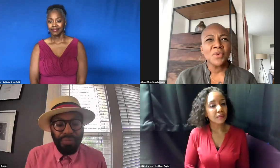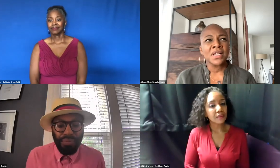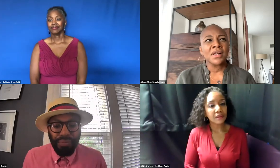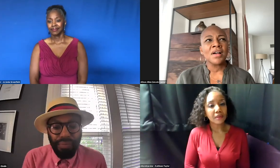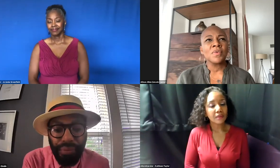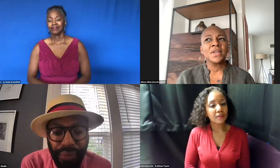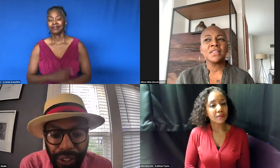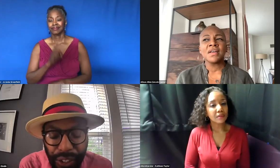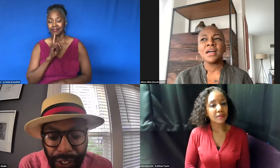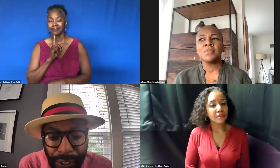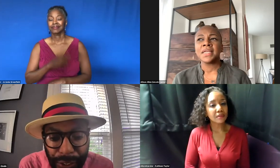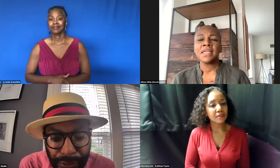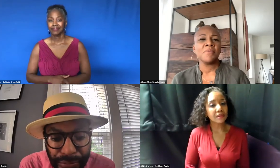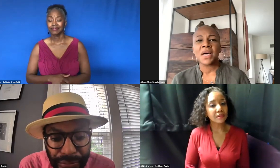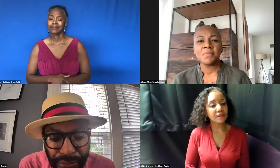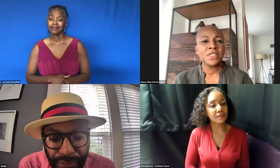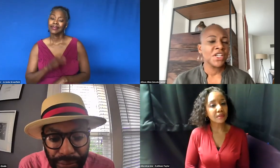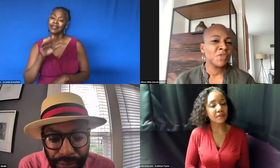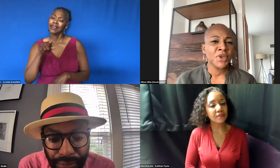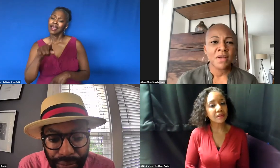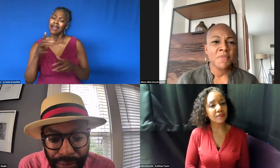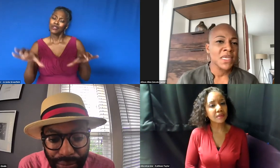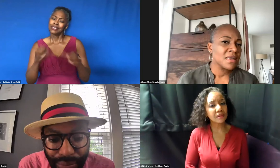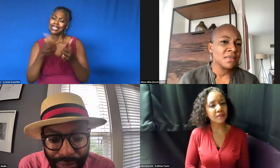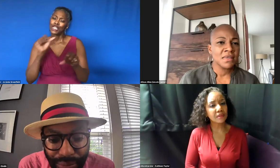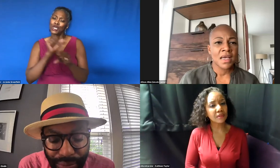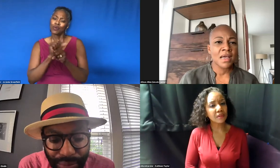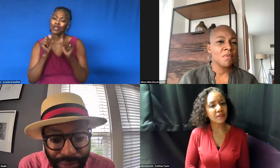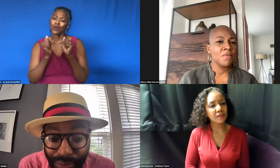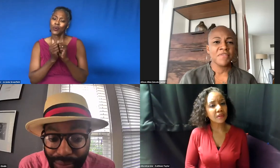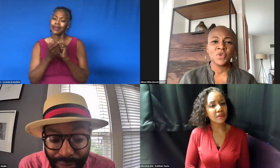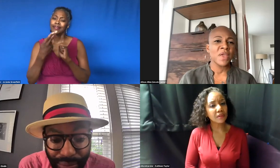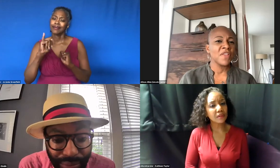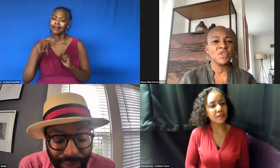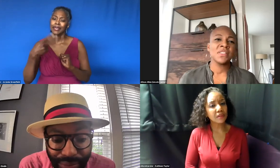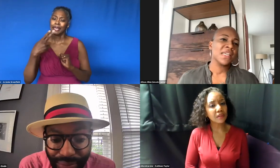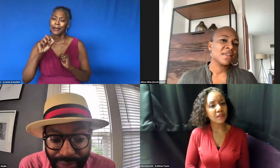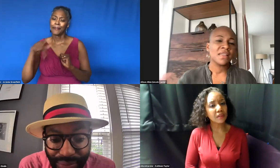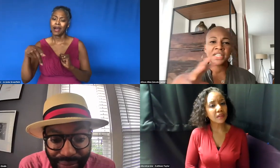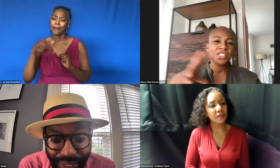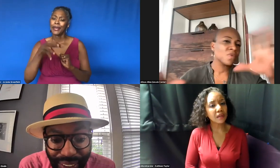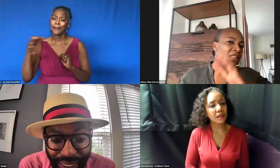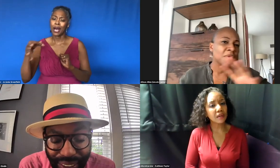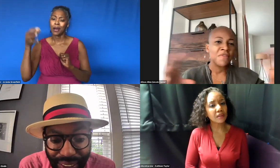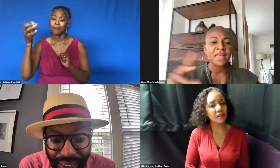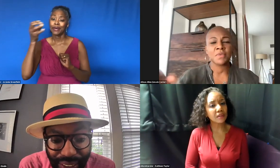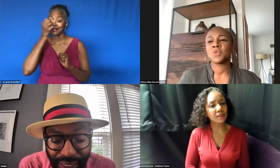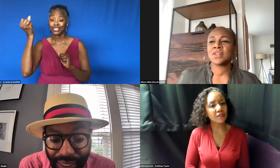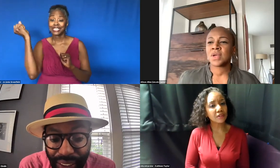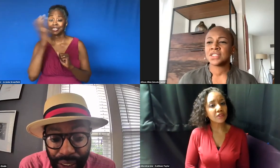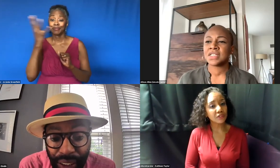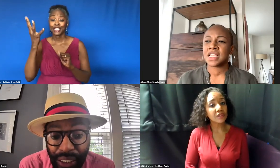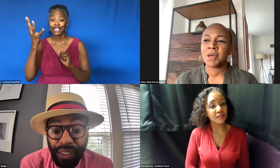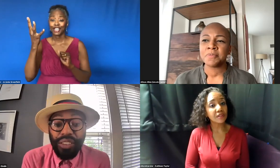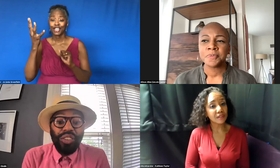you done any work at all with like hip hop Shakespeare companies? Have you seen a connection with some of that? That was